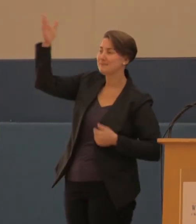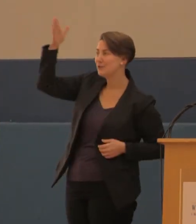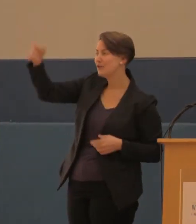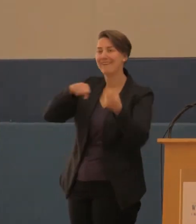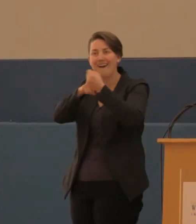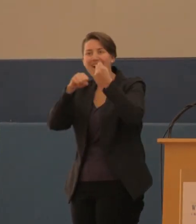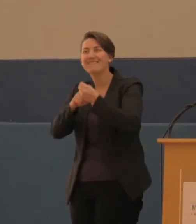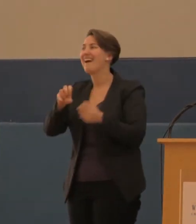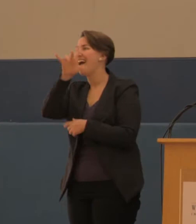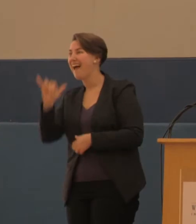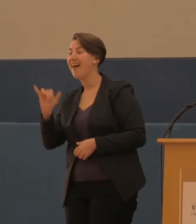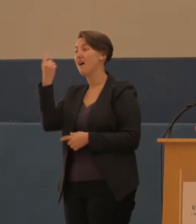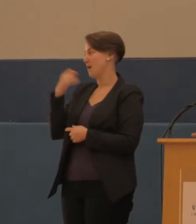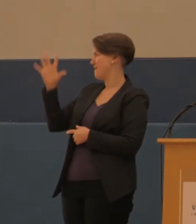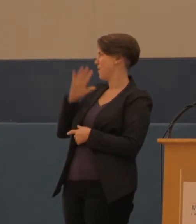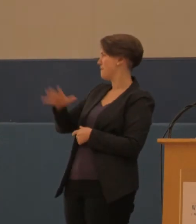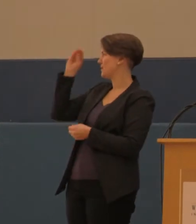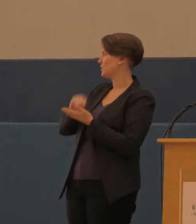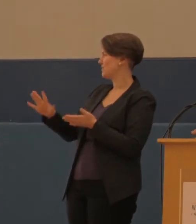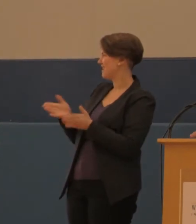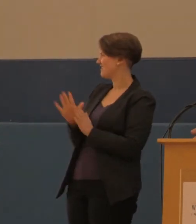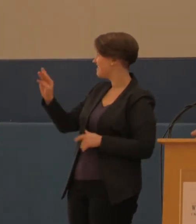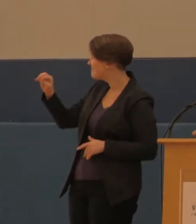and an ally. My students used to ask, Ms. O'Toole, is there